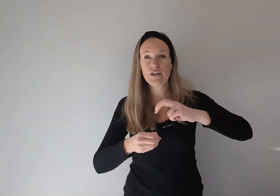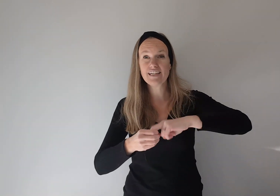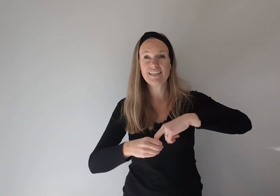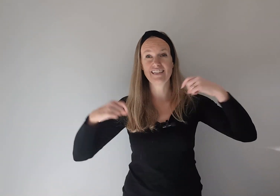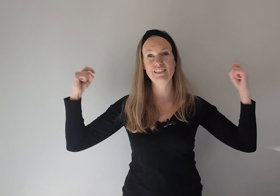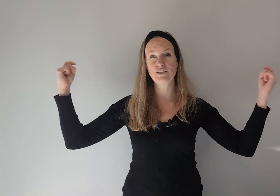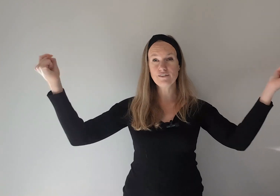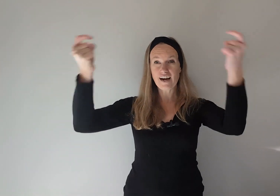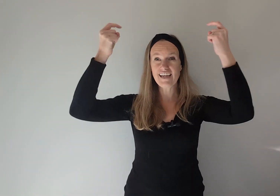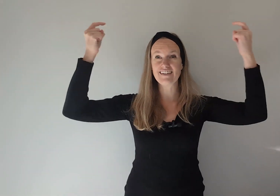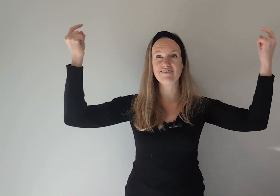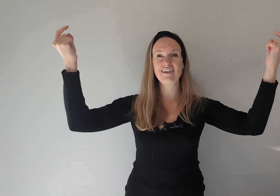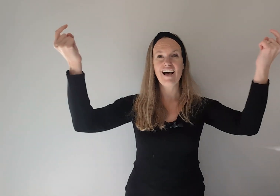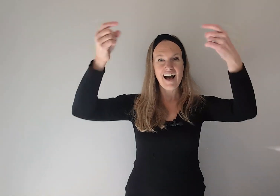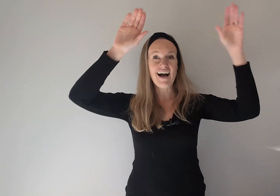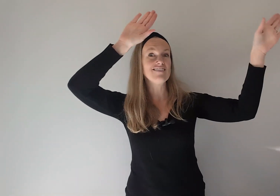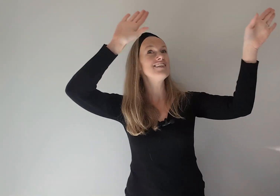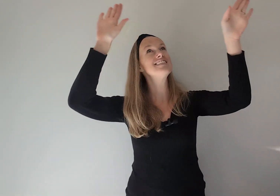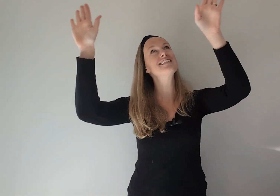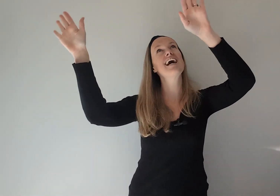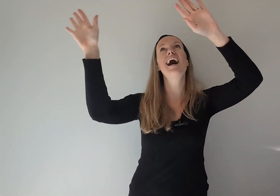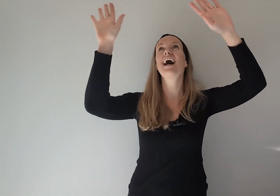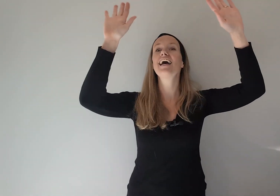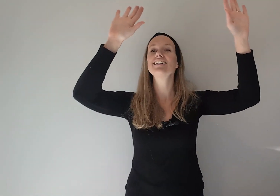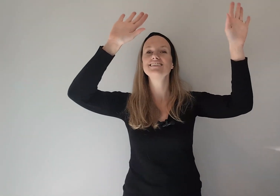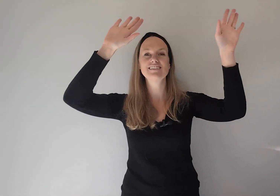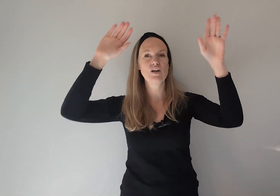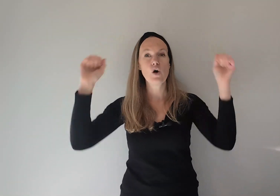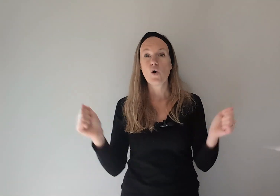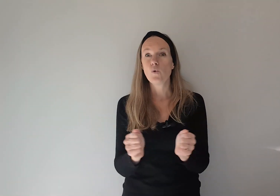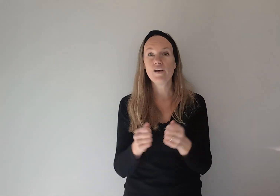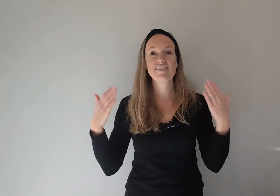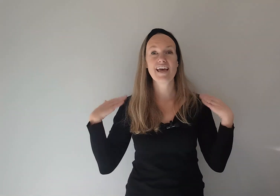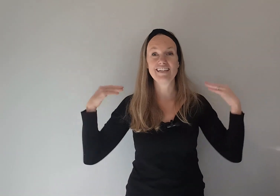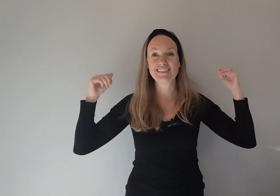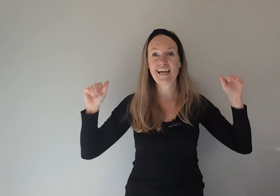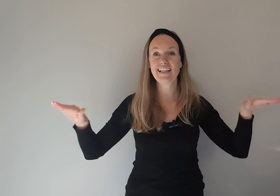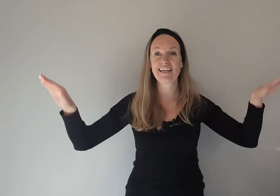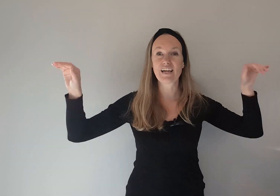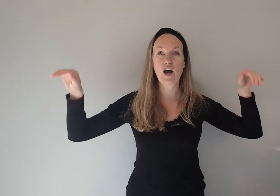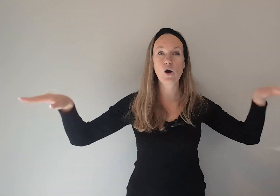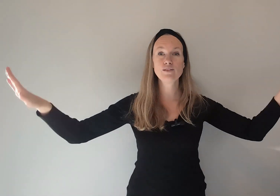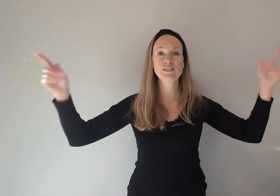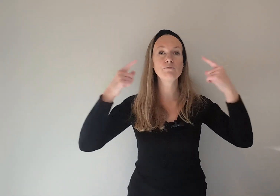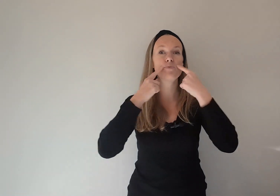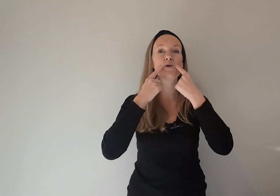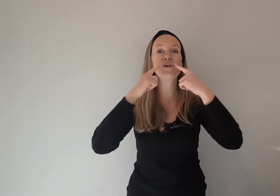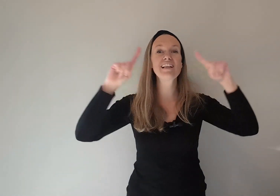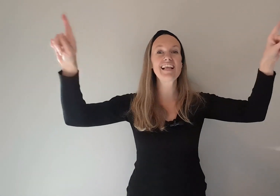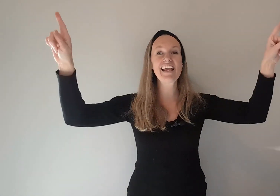join the triumph of the skies. With angelic hosts